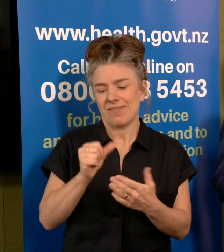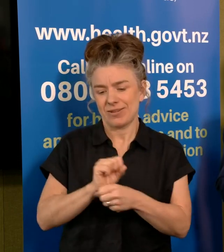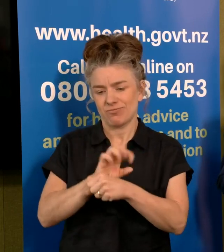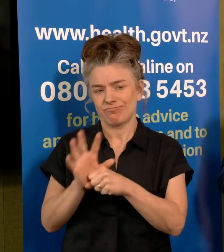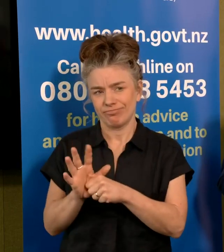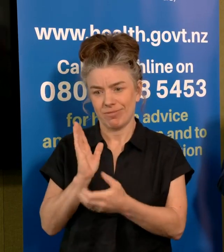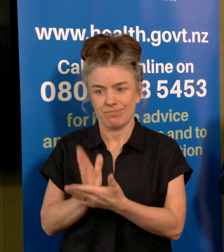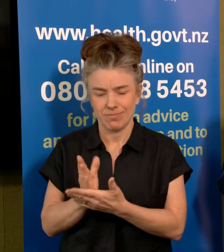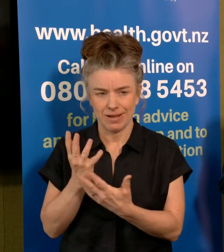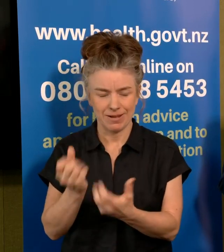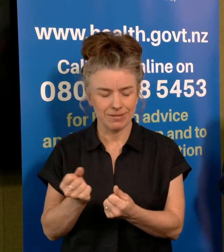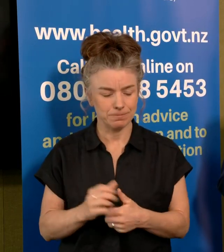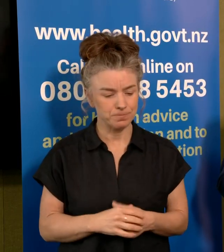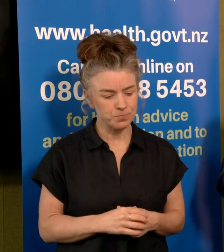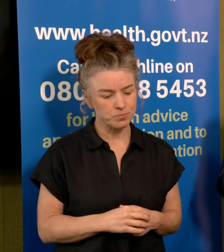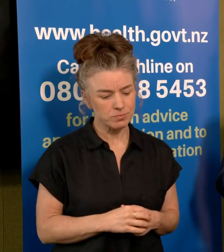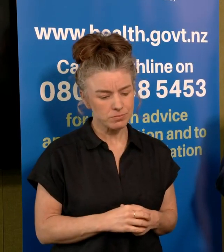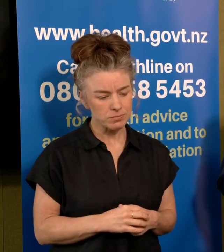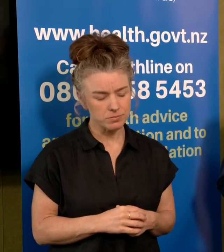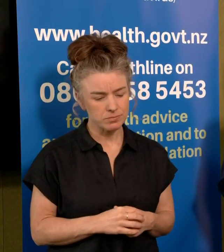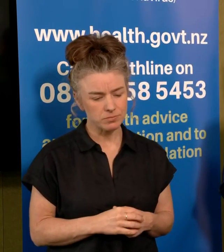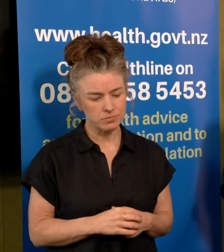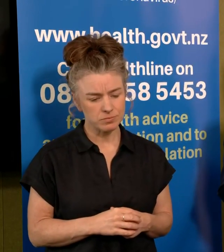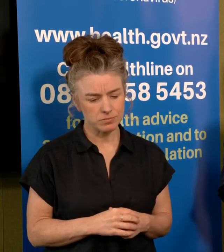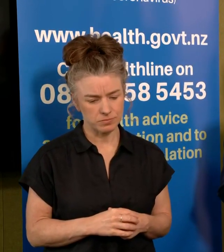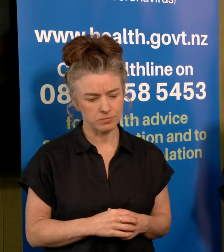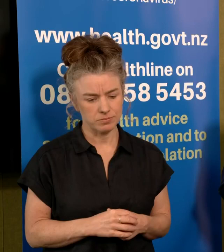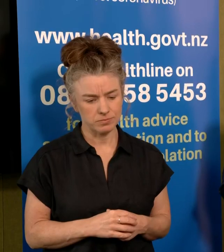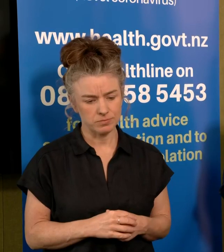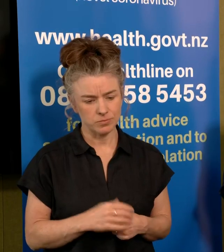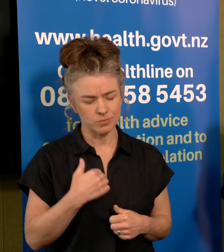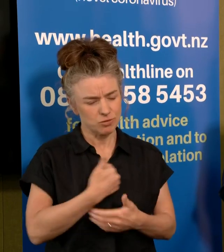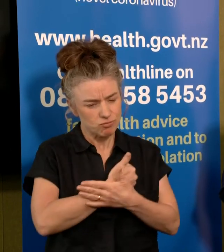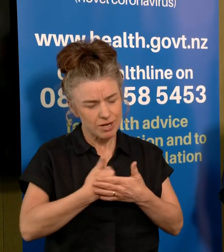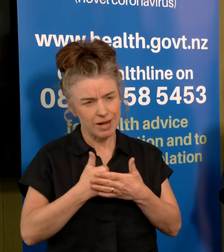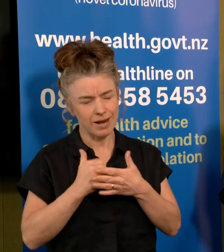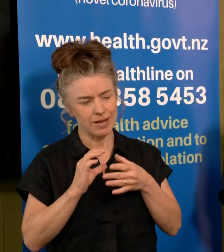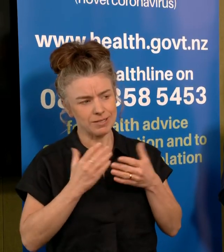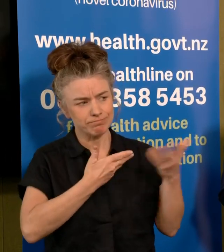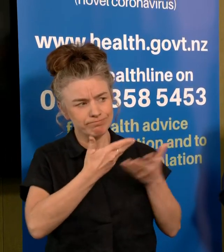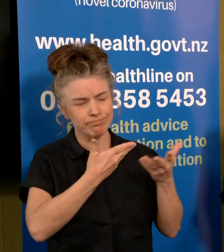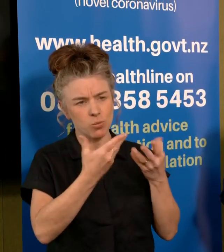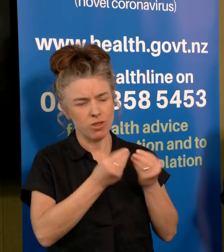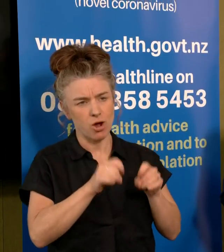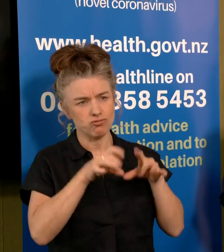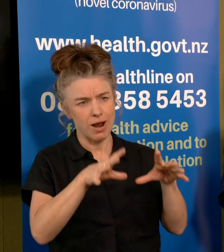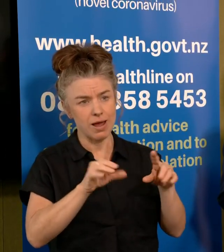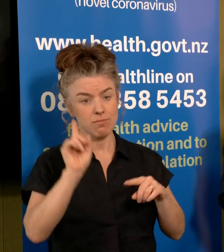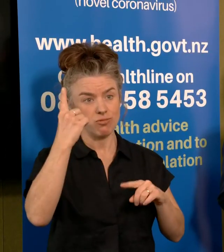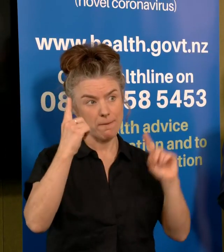Internationally, I've talked about the regular communication we are having with our Australian counterparts, including the Prime